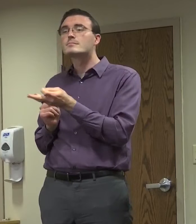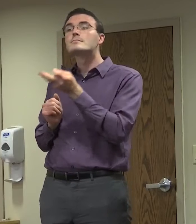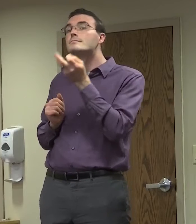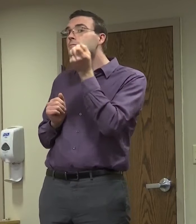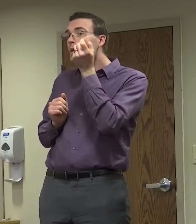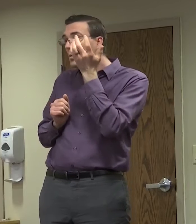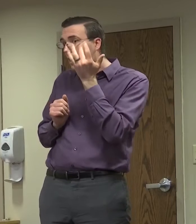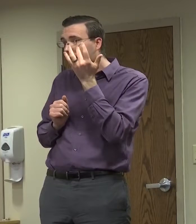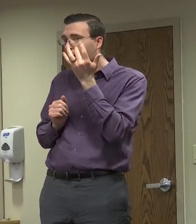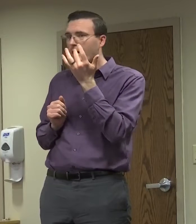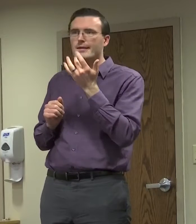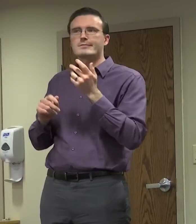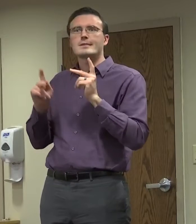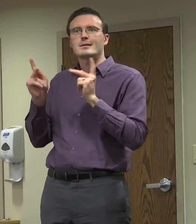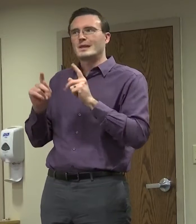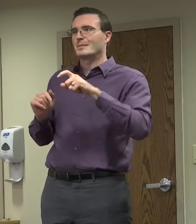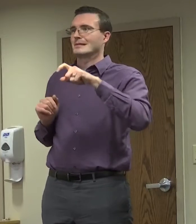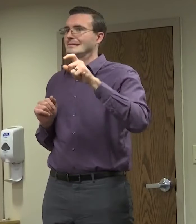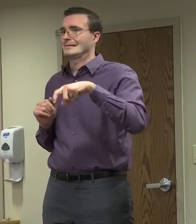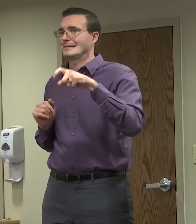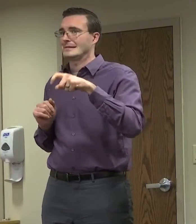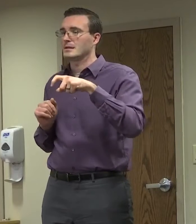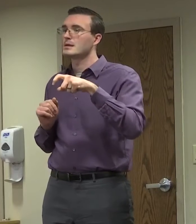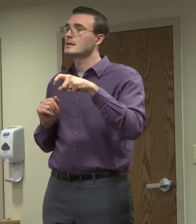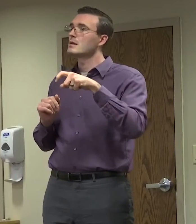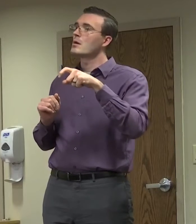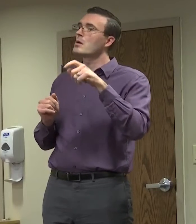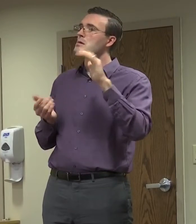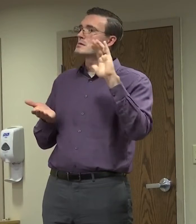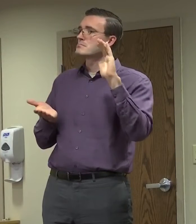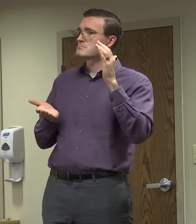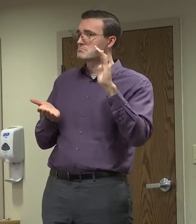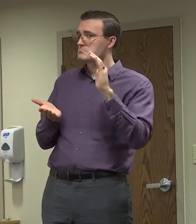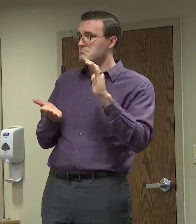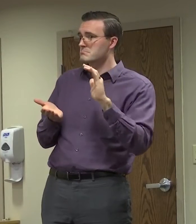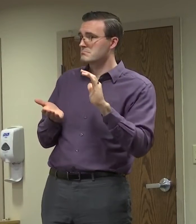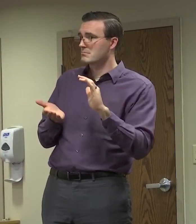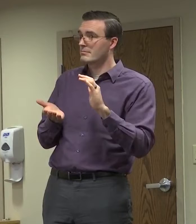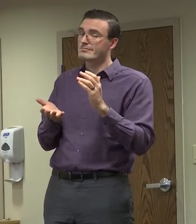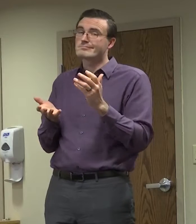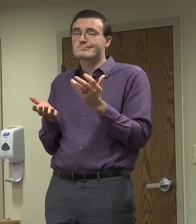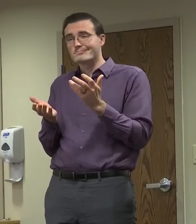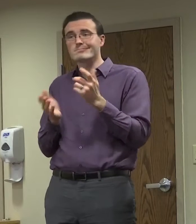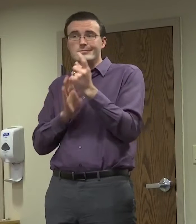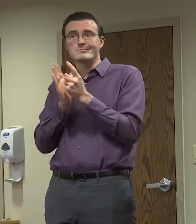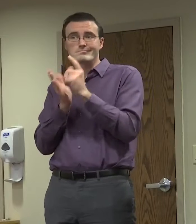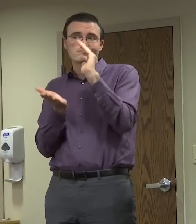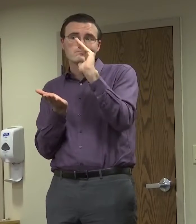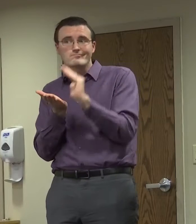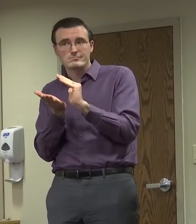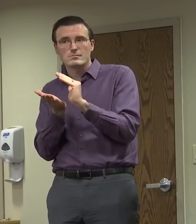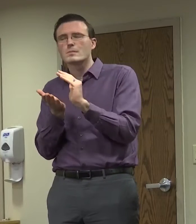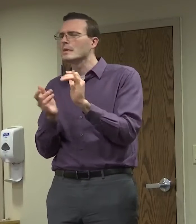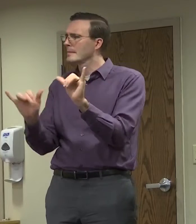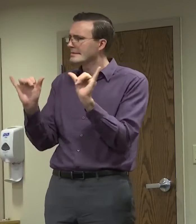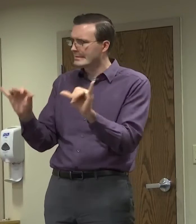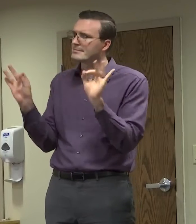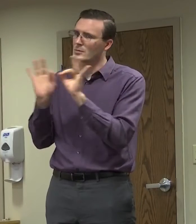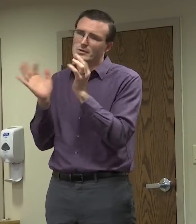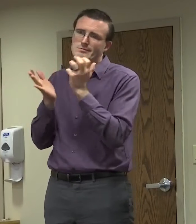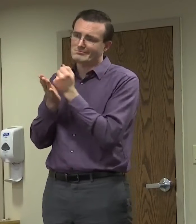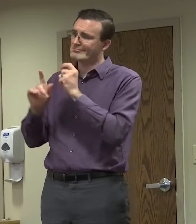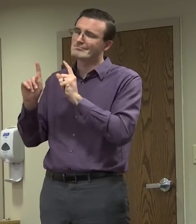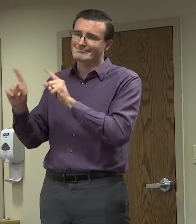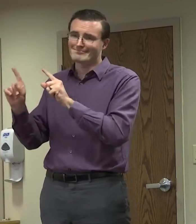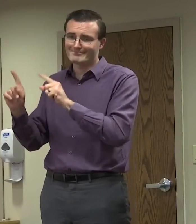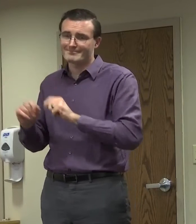if you need to test, please go and get tested. I think the other part that we probably haven't messaged enough about when I talked about